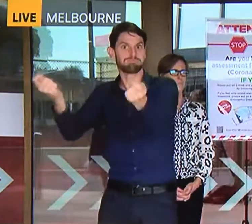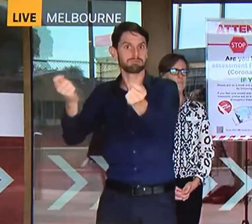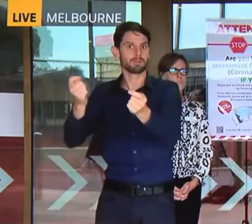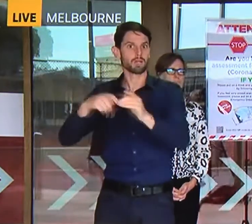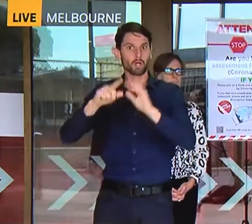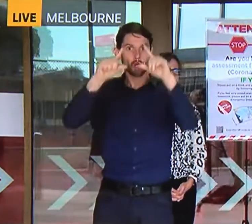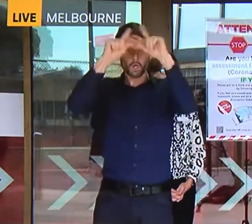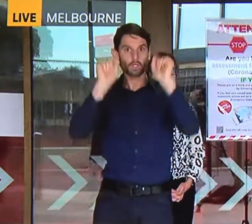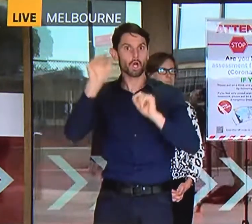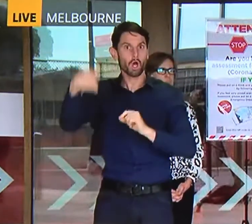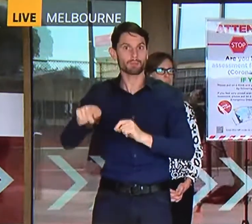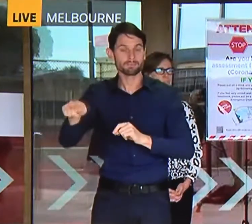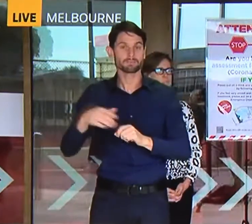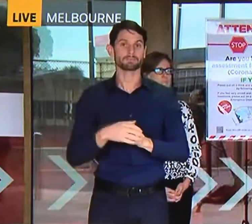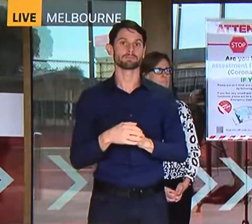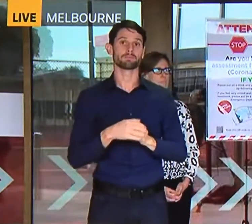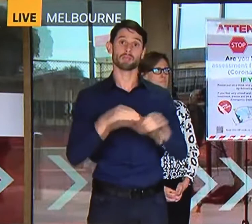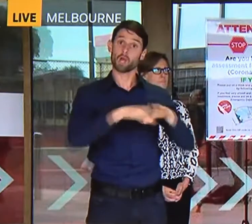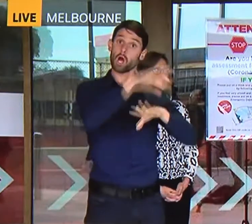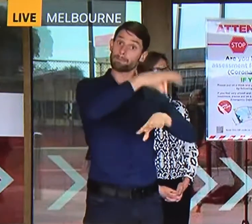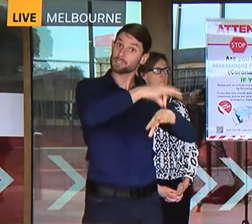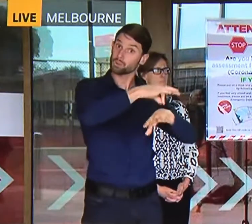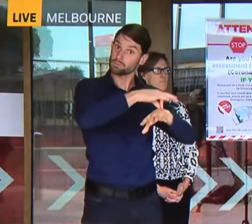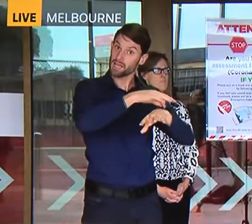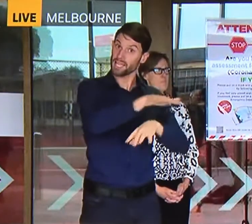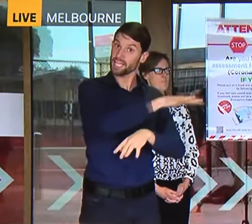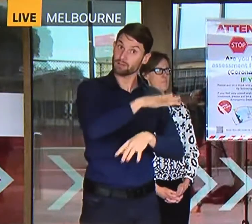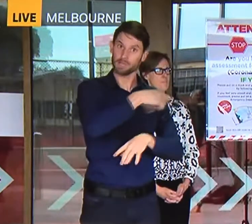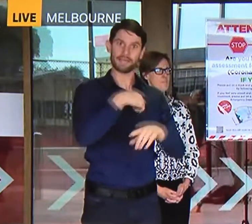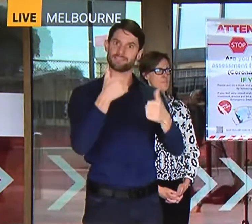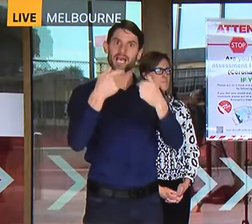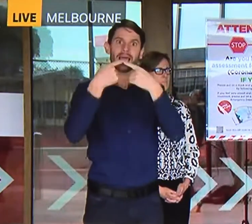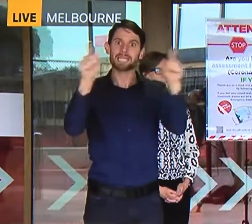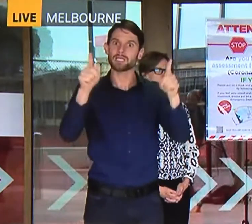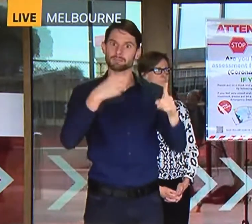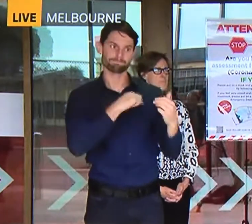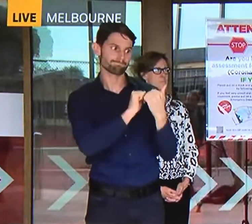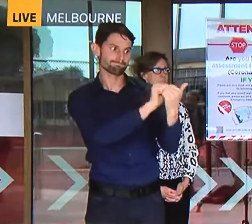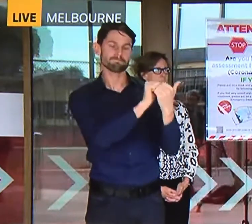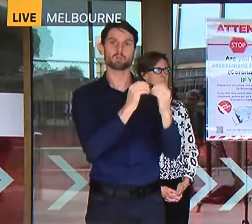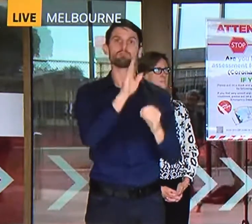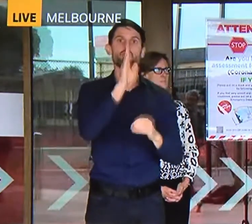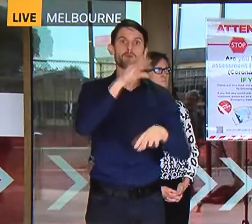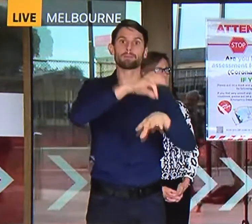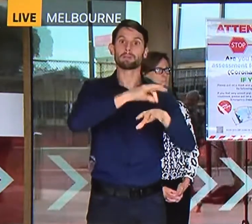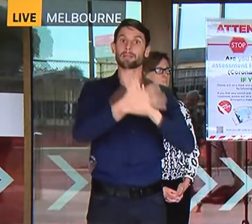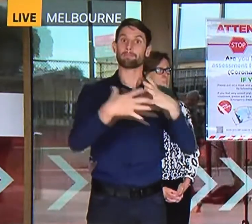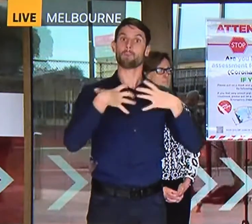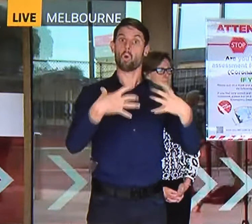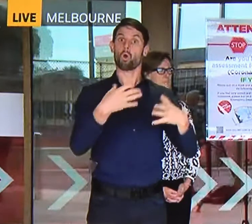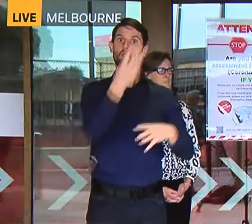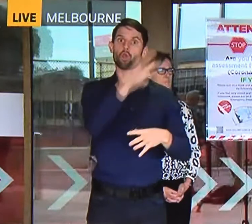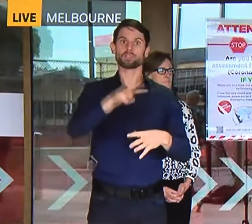We've already announced the partnership with the private hospitals, which brings over 30,000 beds,